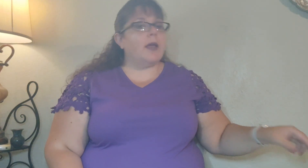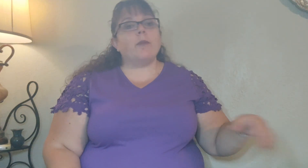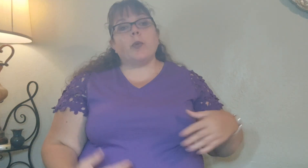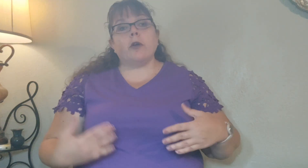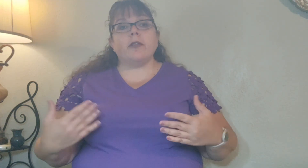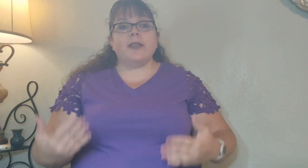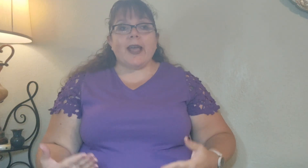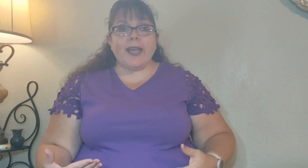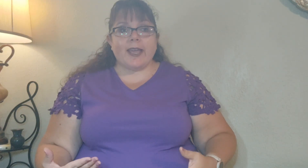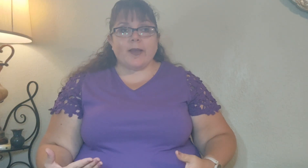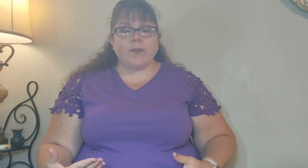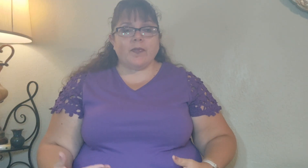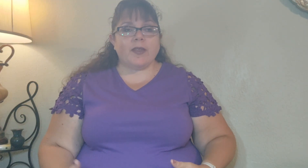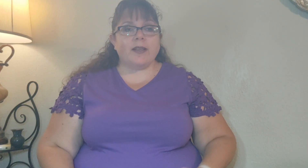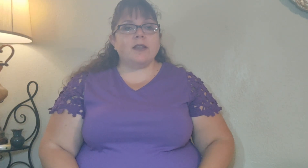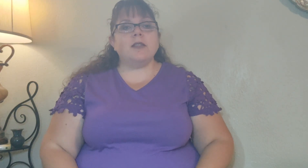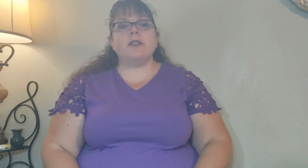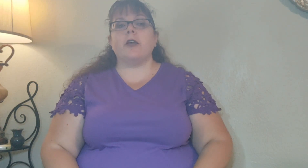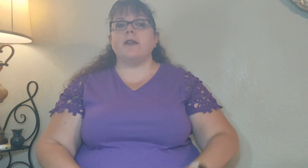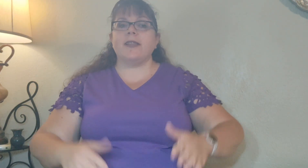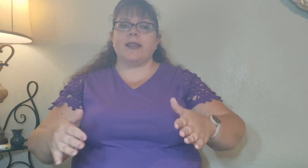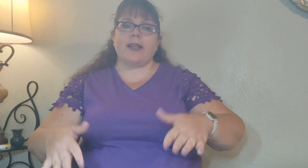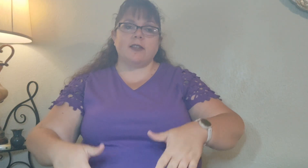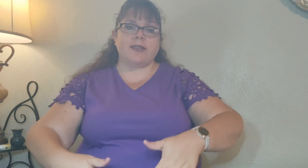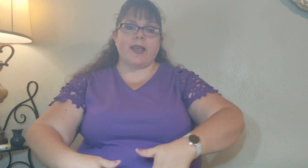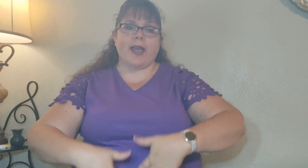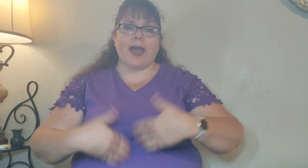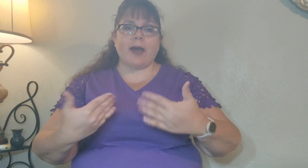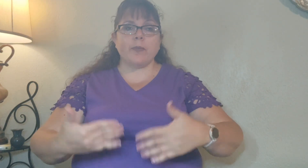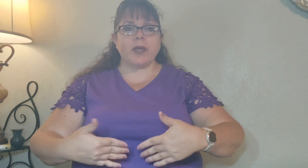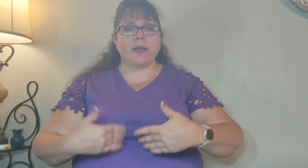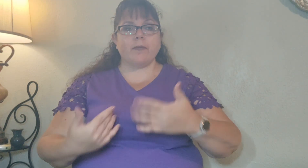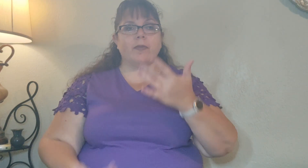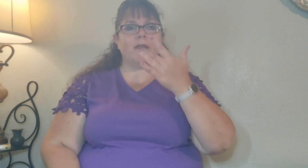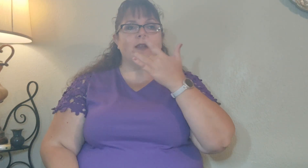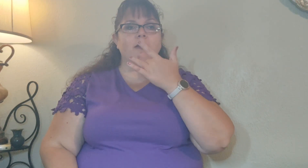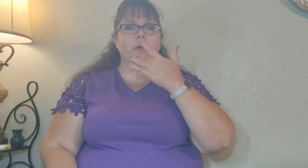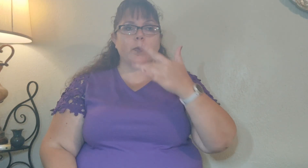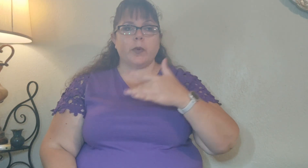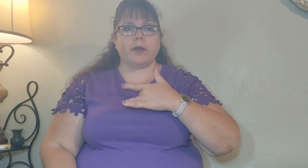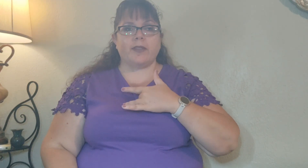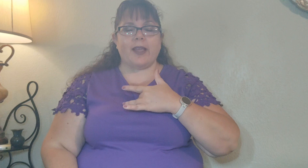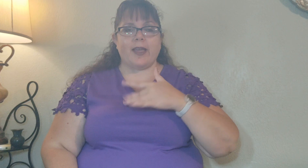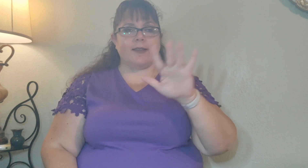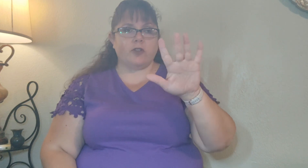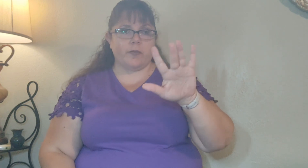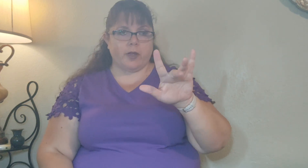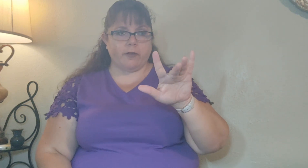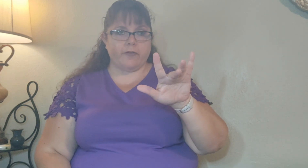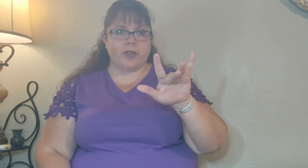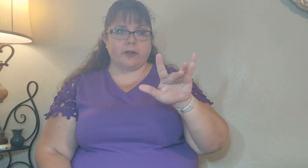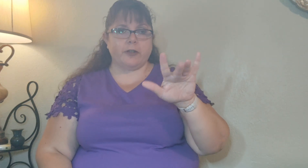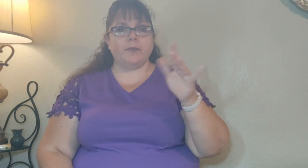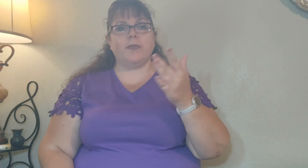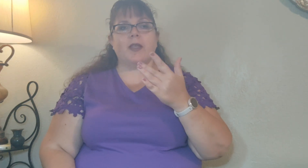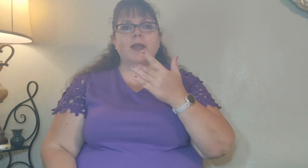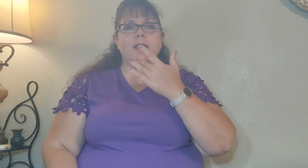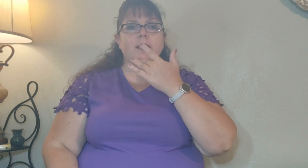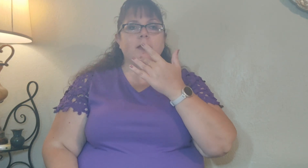In birthday, so you say happy birthday. It's your middle finger